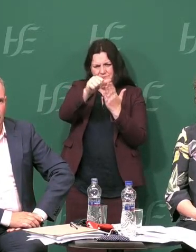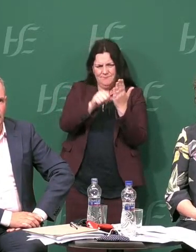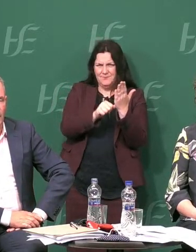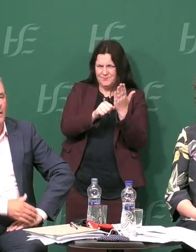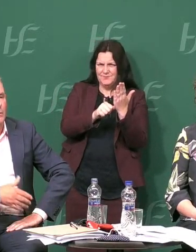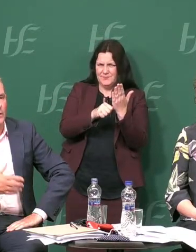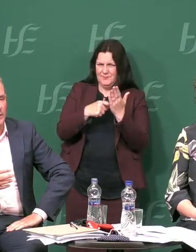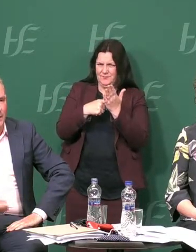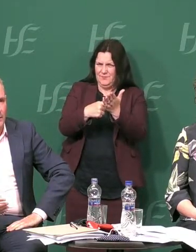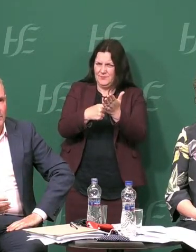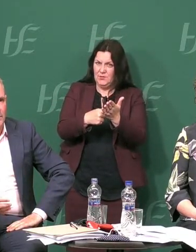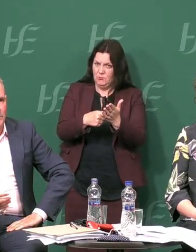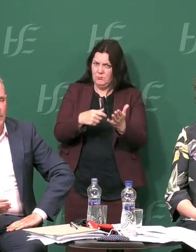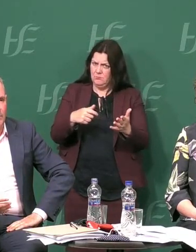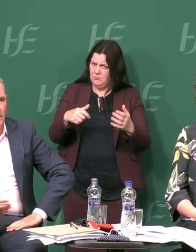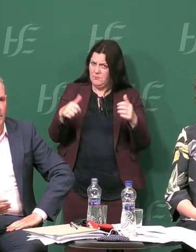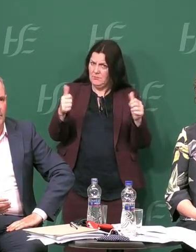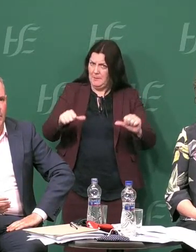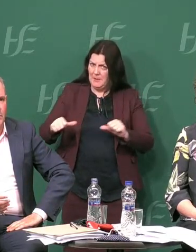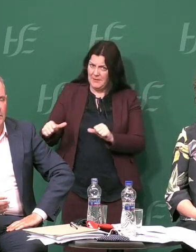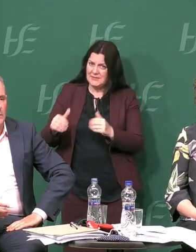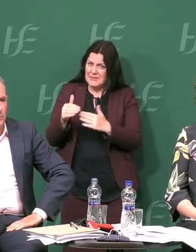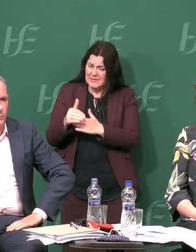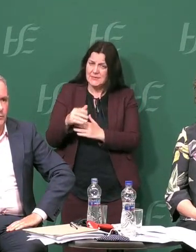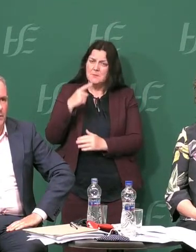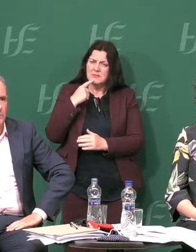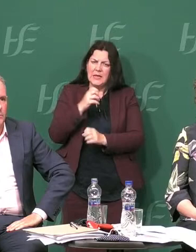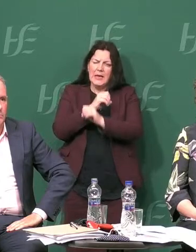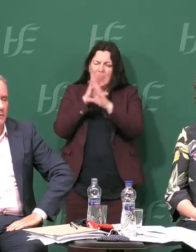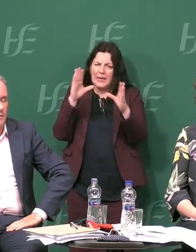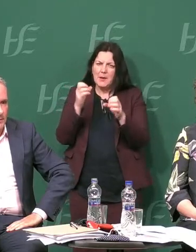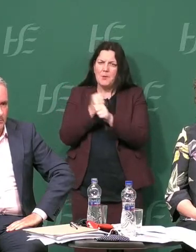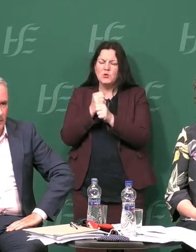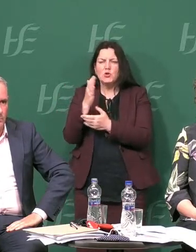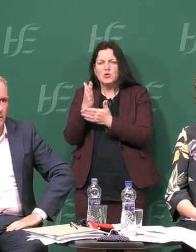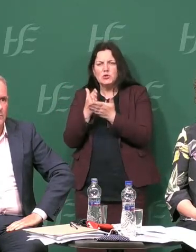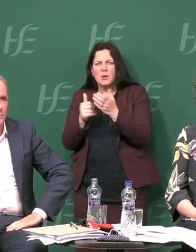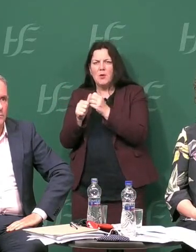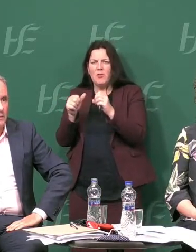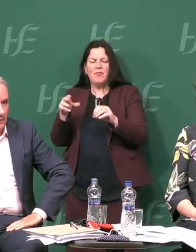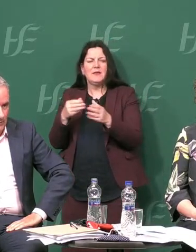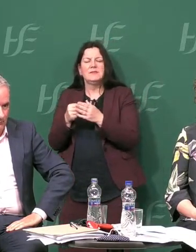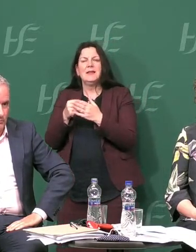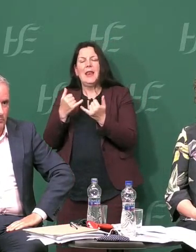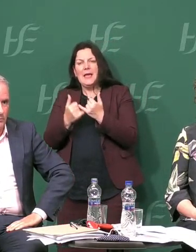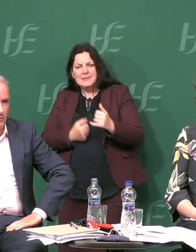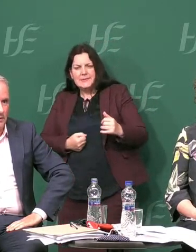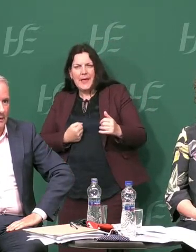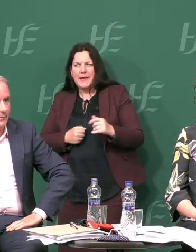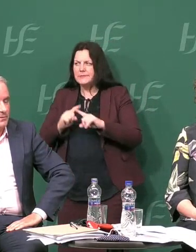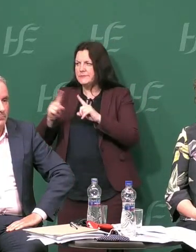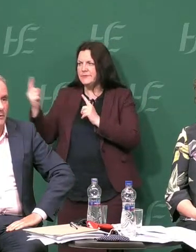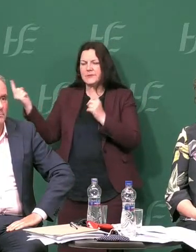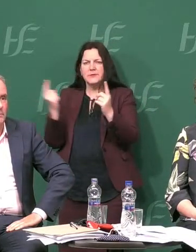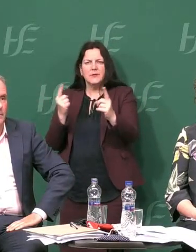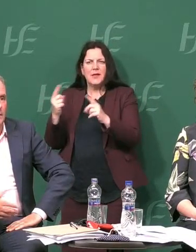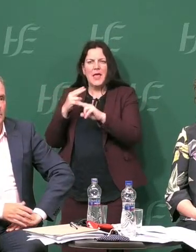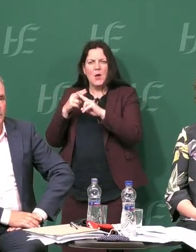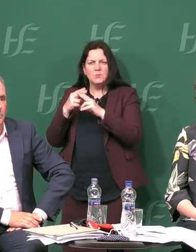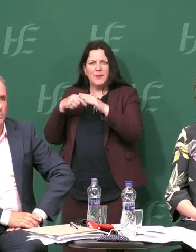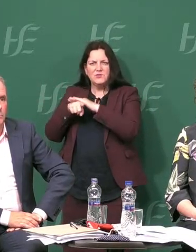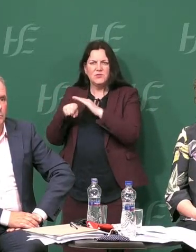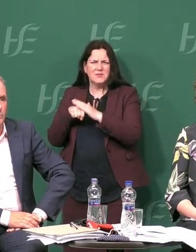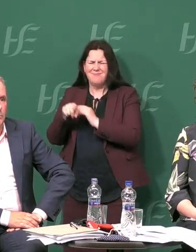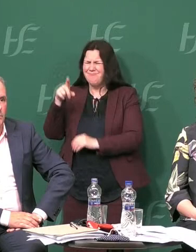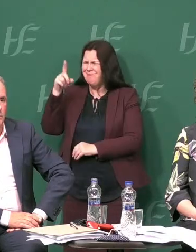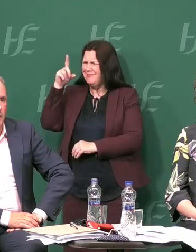in the circular. What they are being very clear about, some other measures, particularly in terms of outpatients and the infrastructure that they have, it's impossible